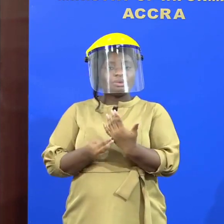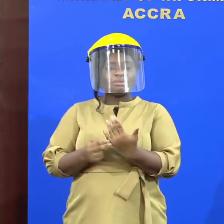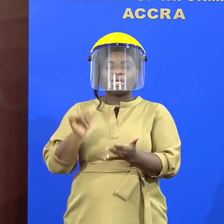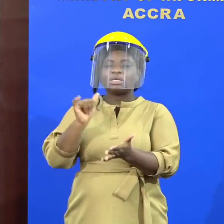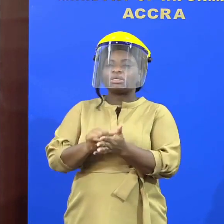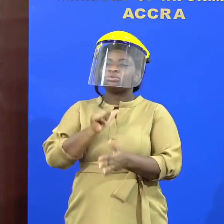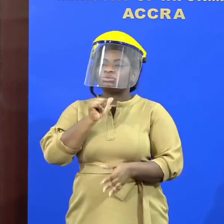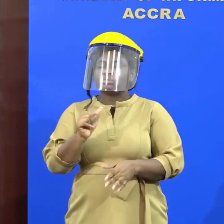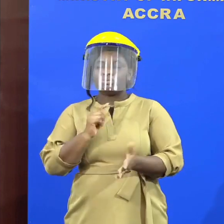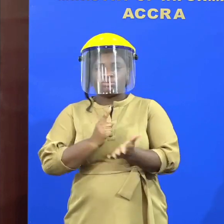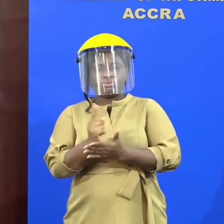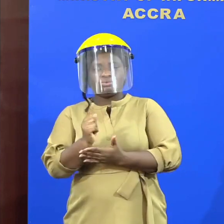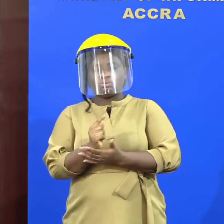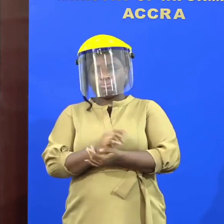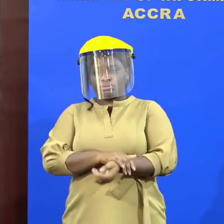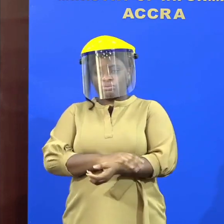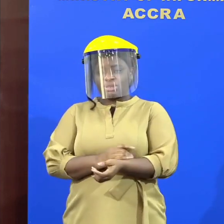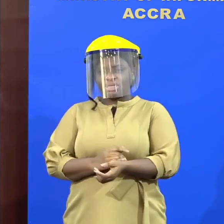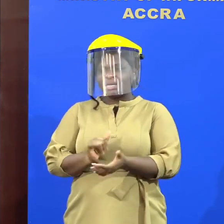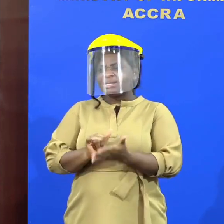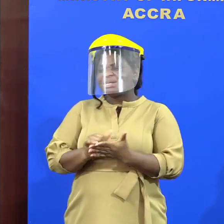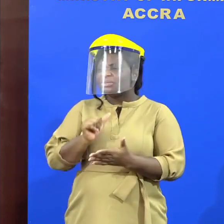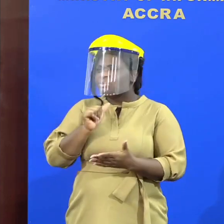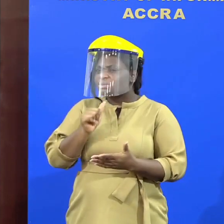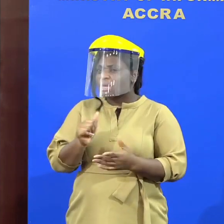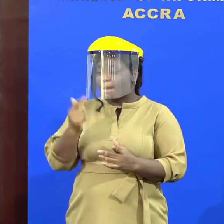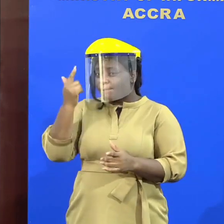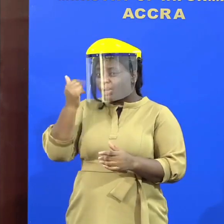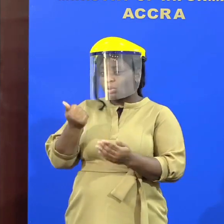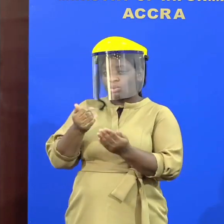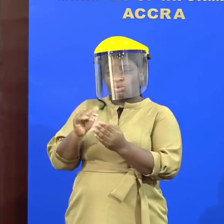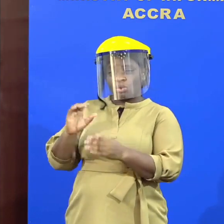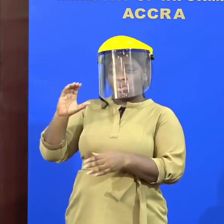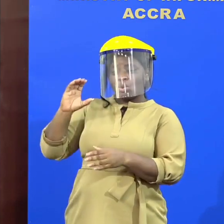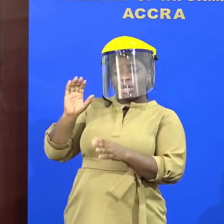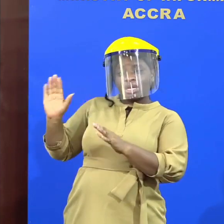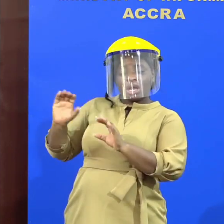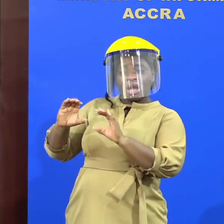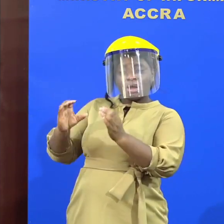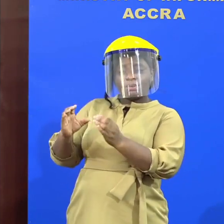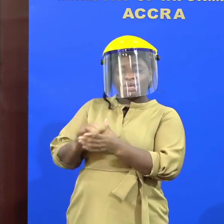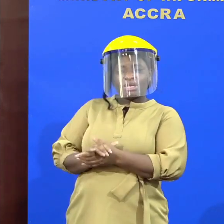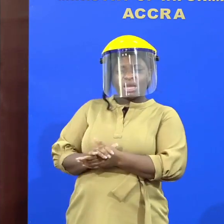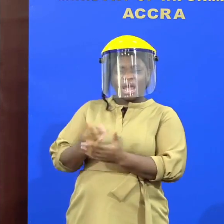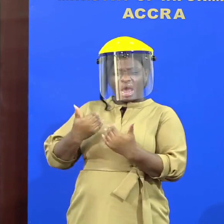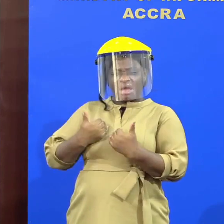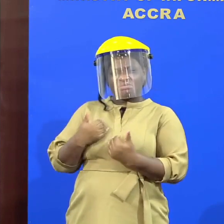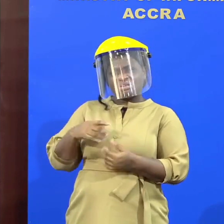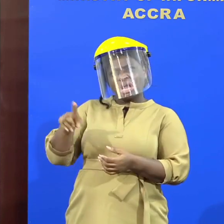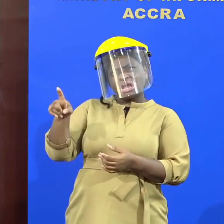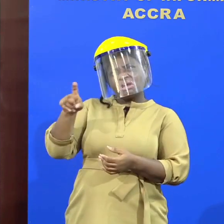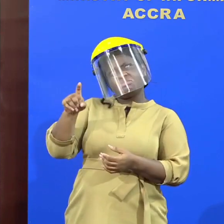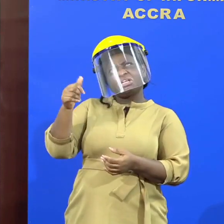untrue. That is not the case because Cocoa Board has already drawn down about 1.1